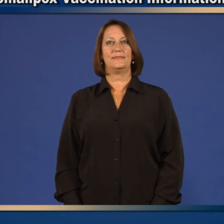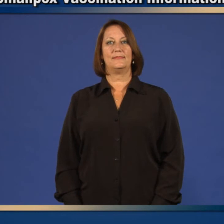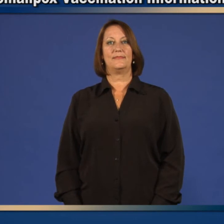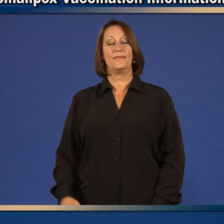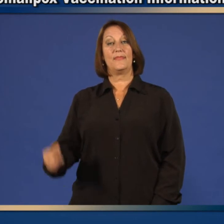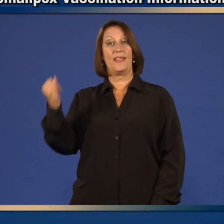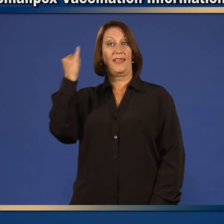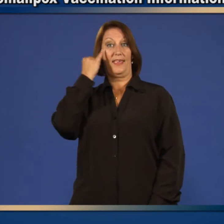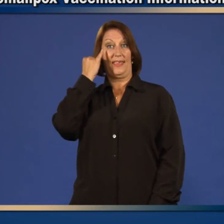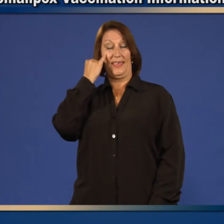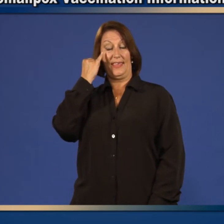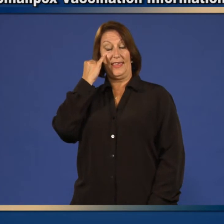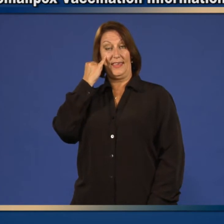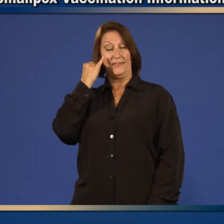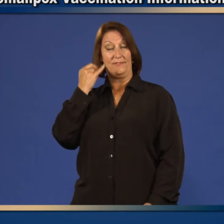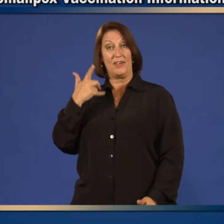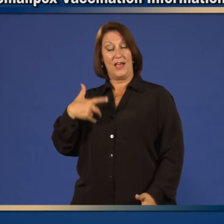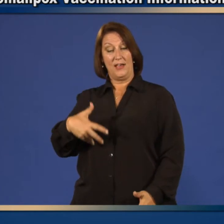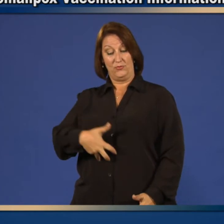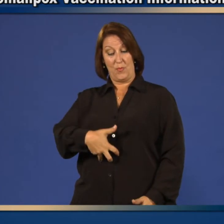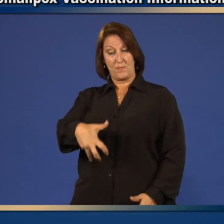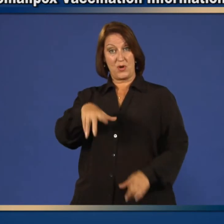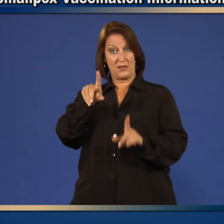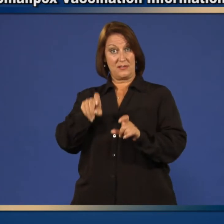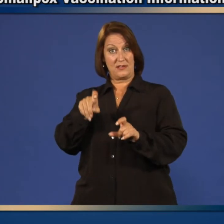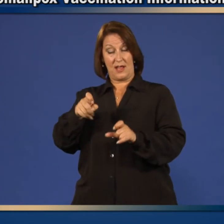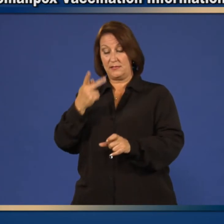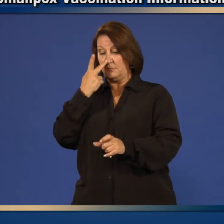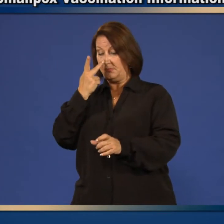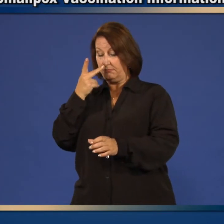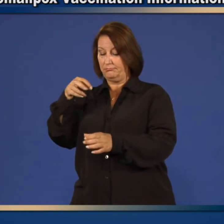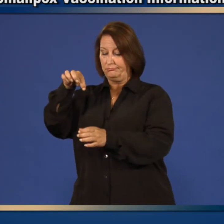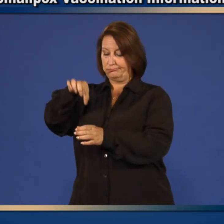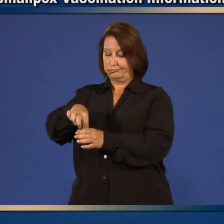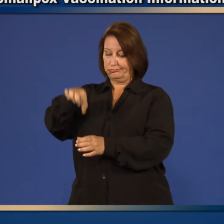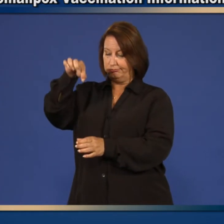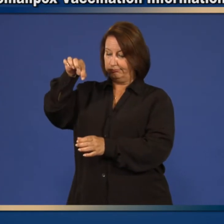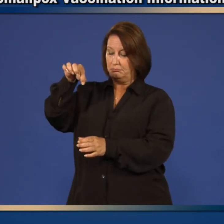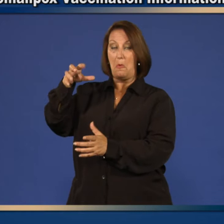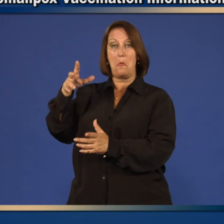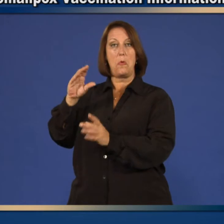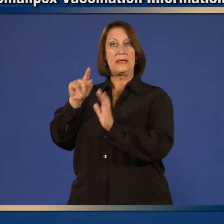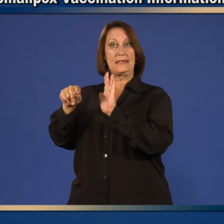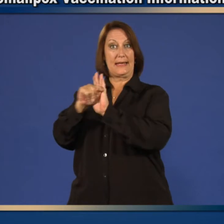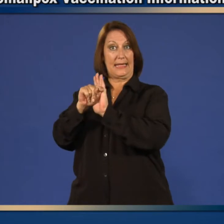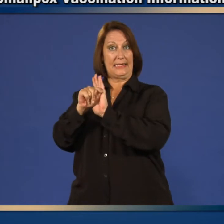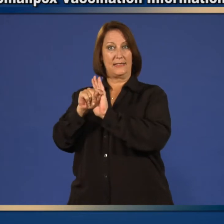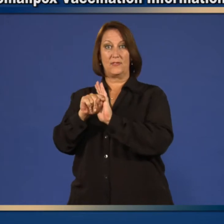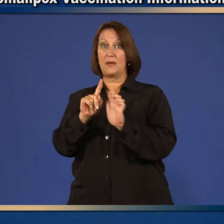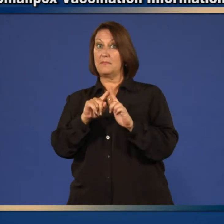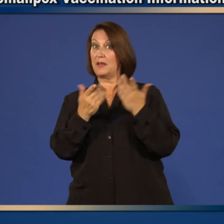If the pregnancy test is negative, can a woman still be pregnant?